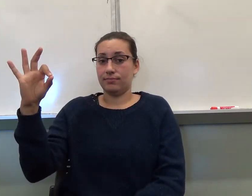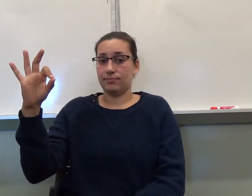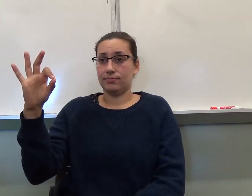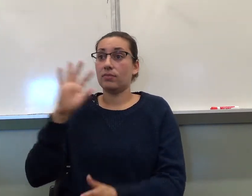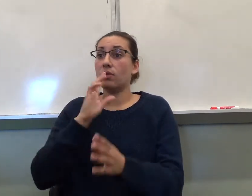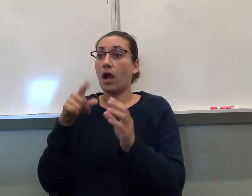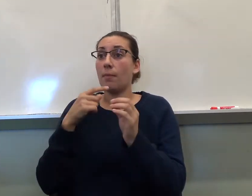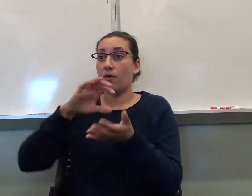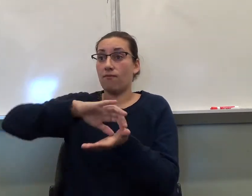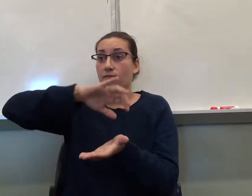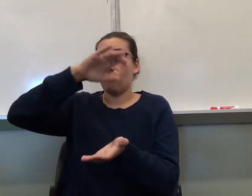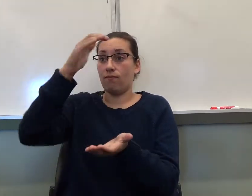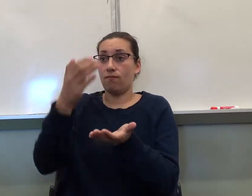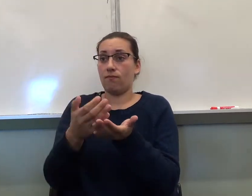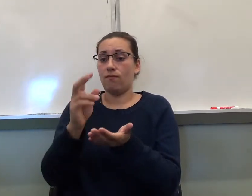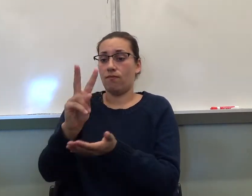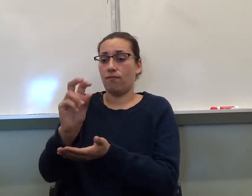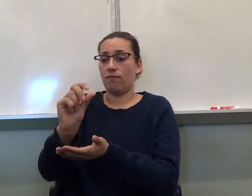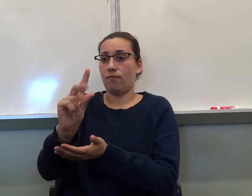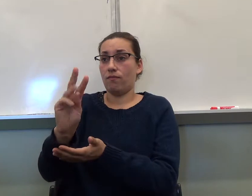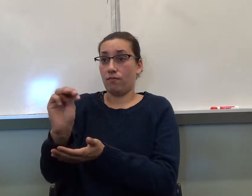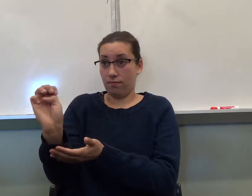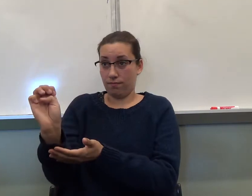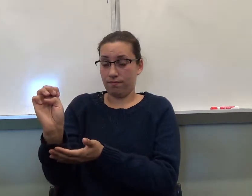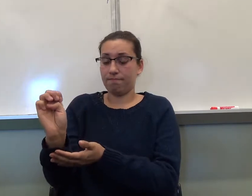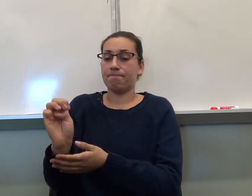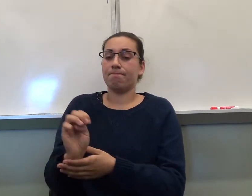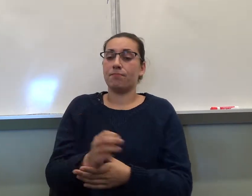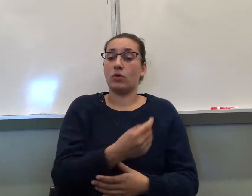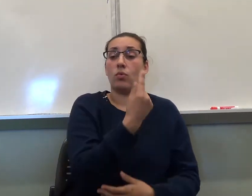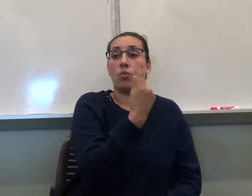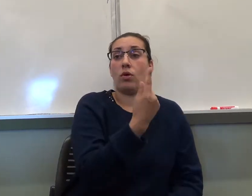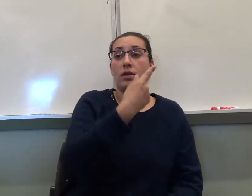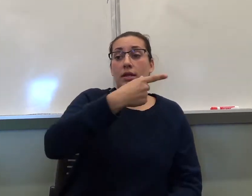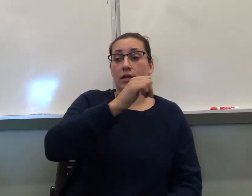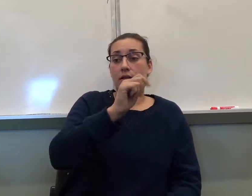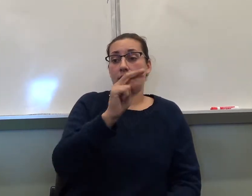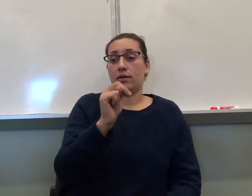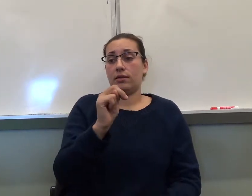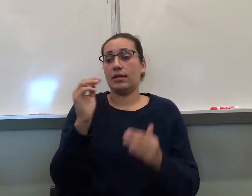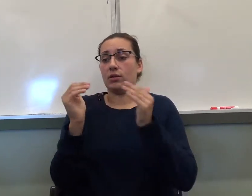bottom, you find out 1 gallon is equal to 4 quarts. So the unit is quarts.